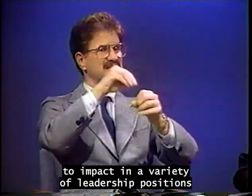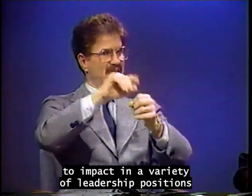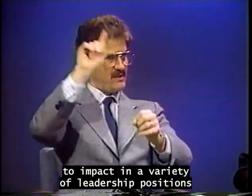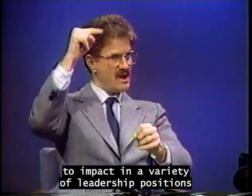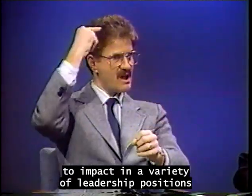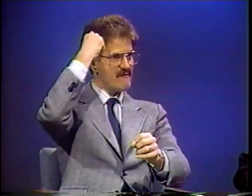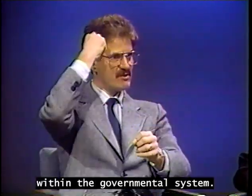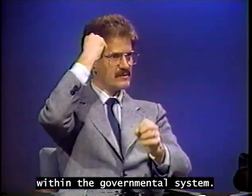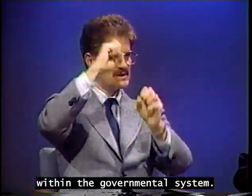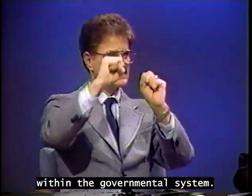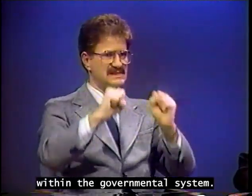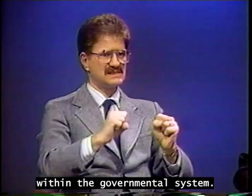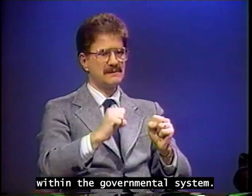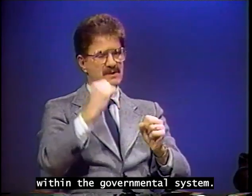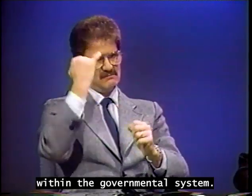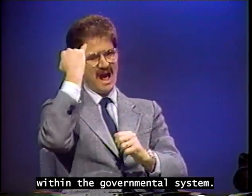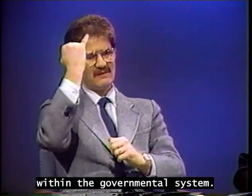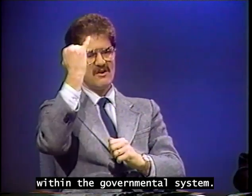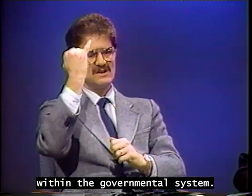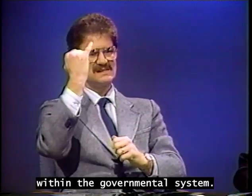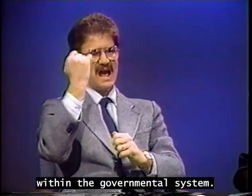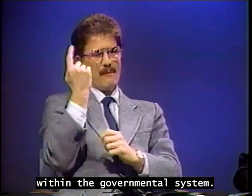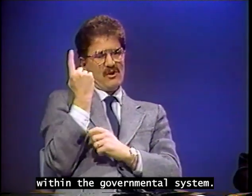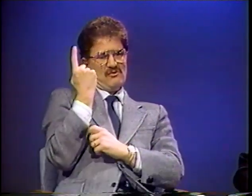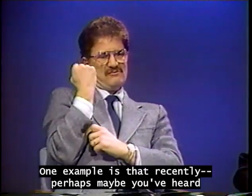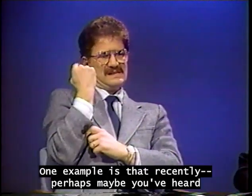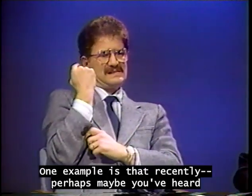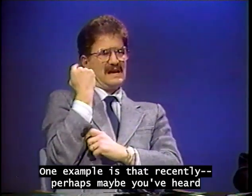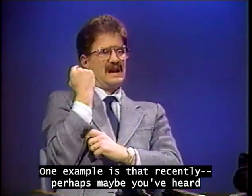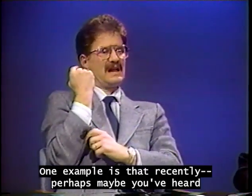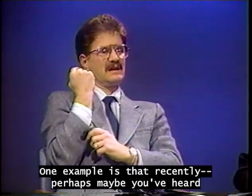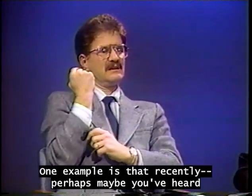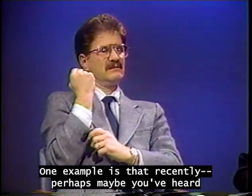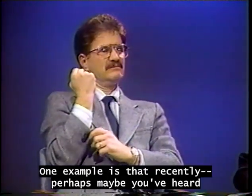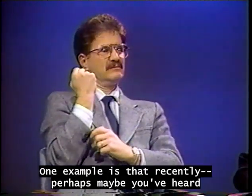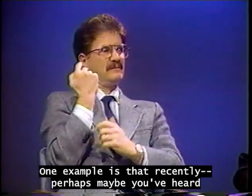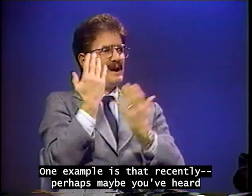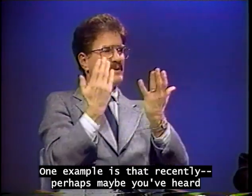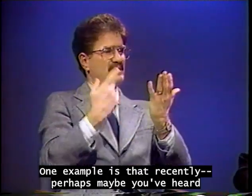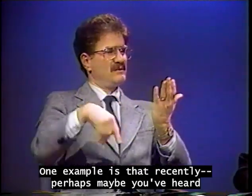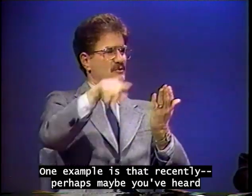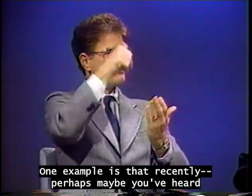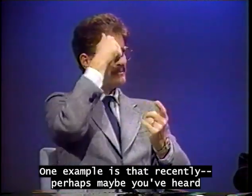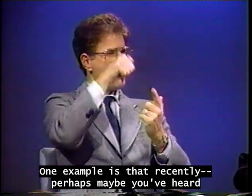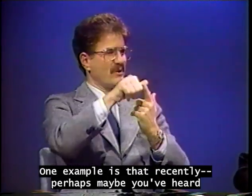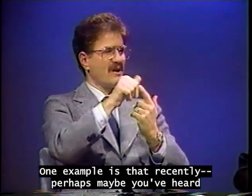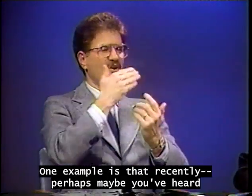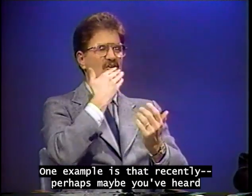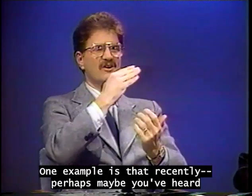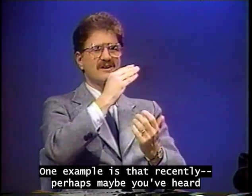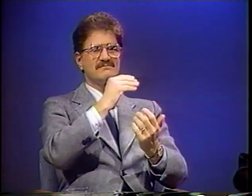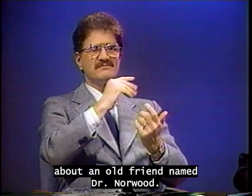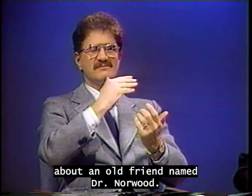leadership positions within the governmental system. One example is that recently, perhaps maybe you've heard